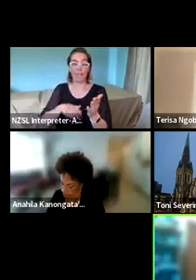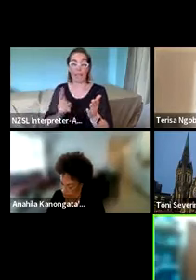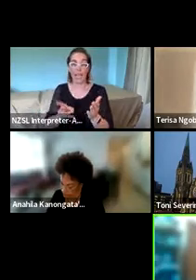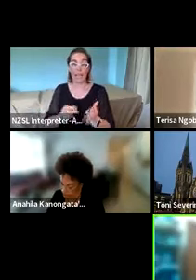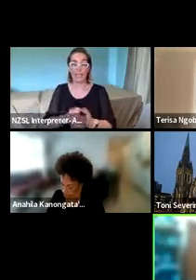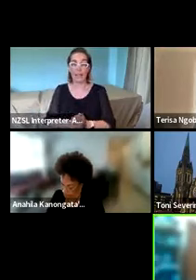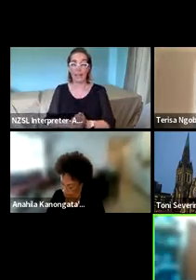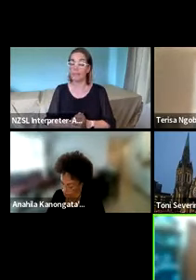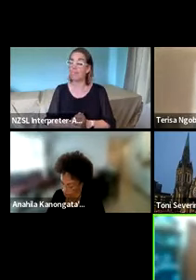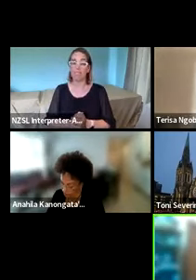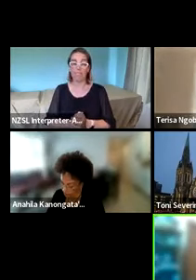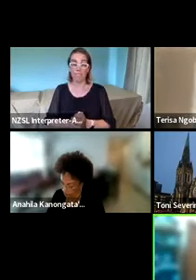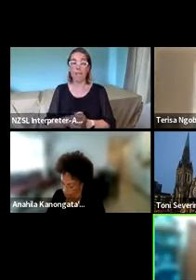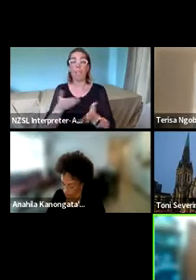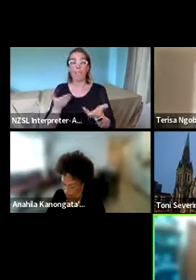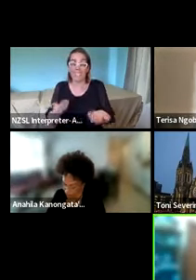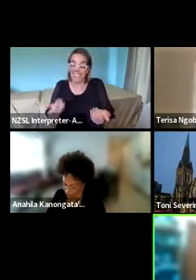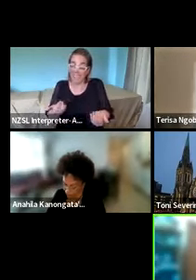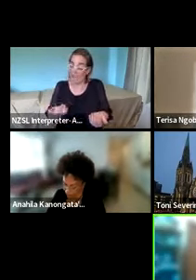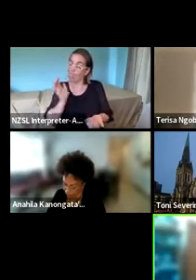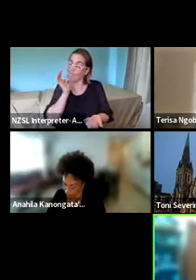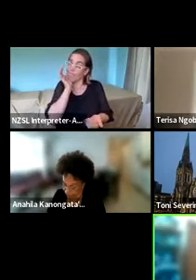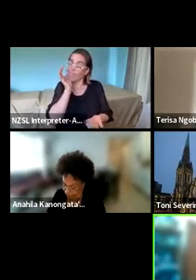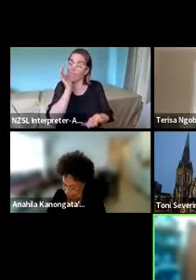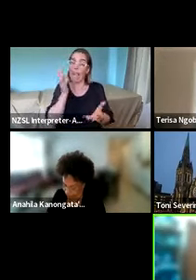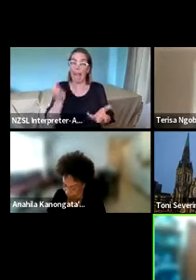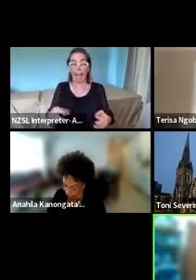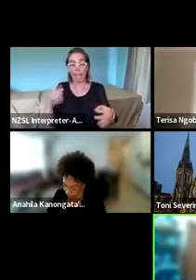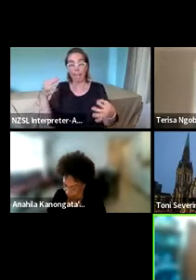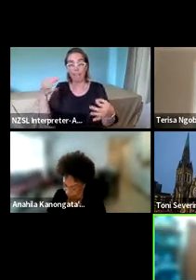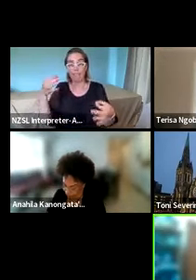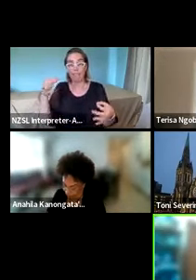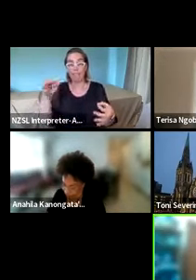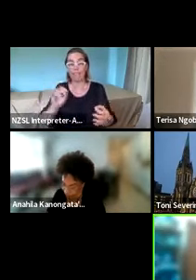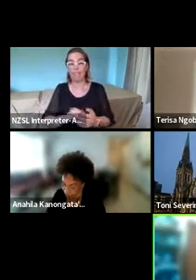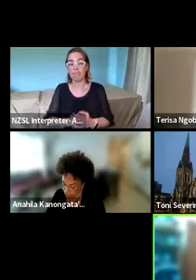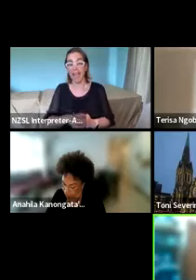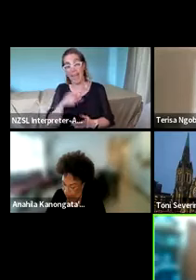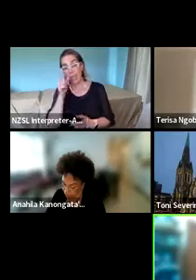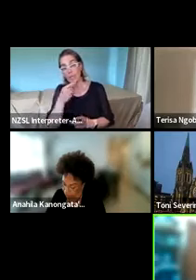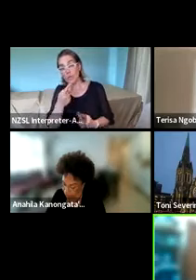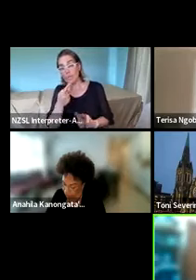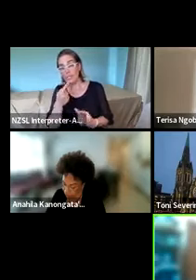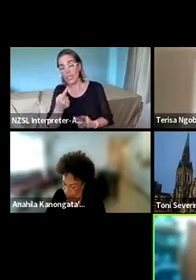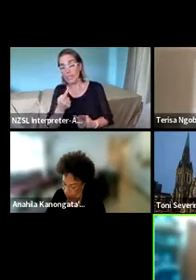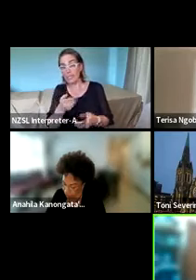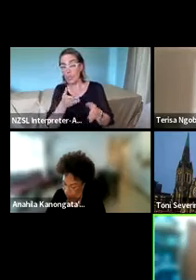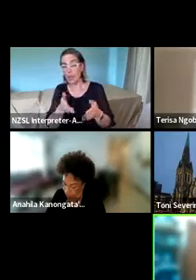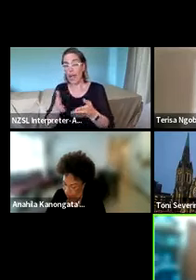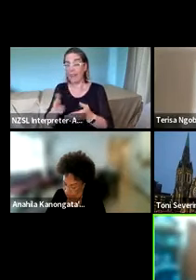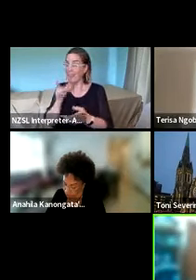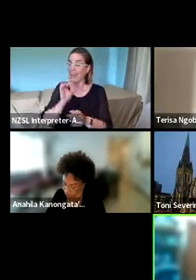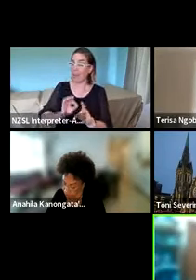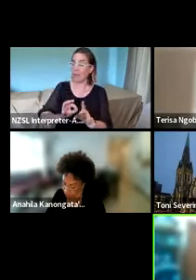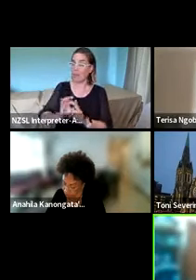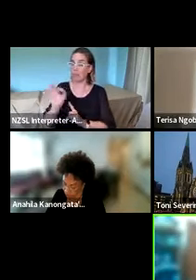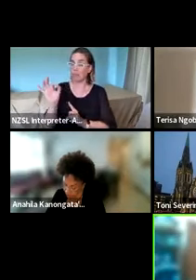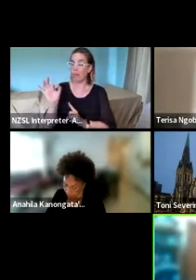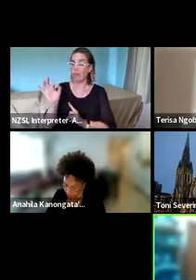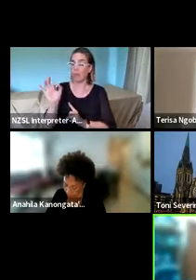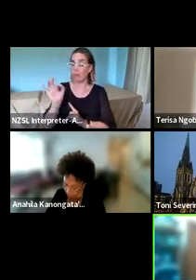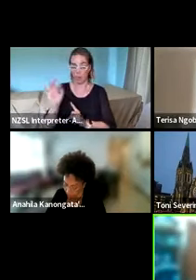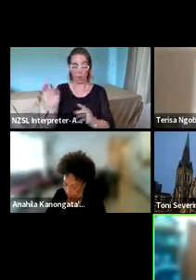front of us what we've got. Can you suggest any way that we can improve what